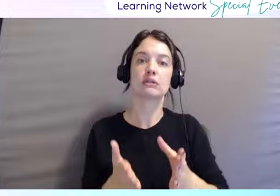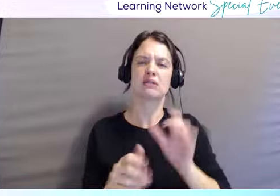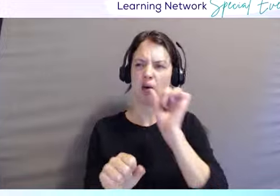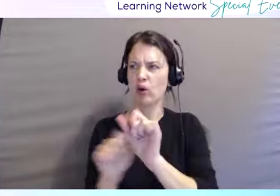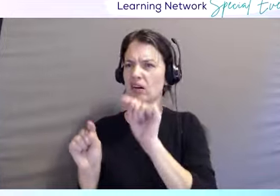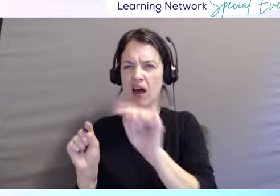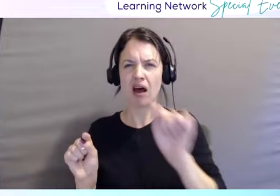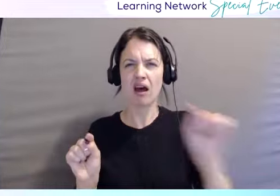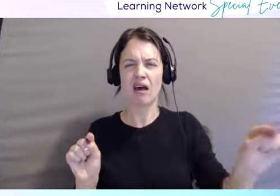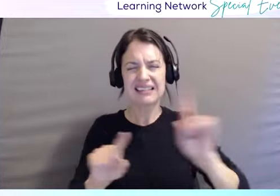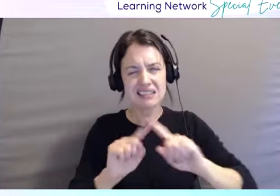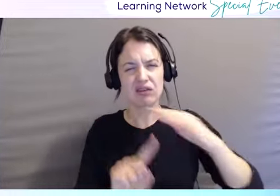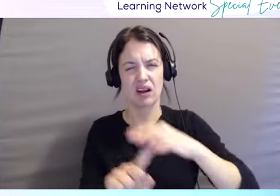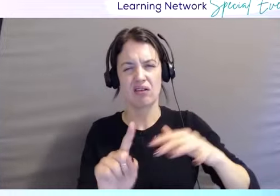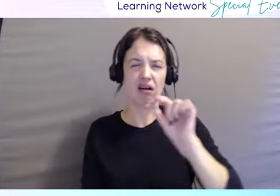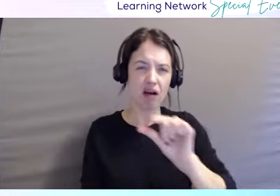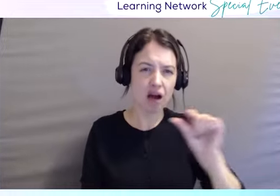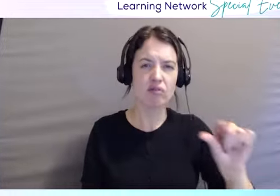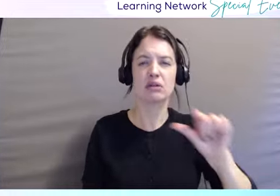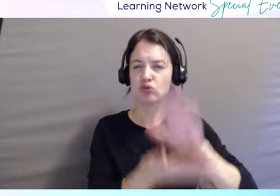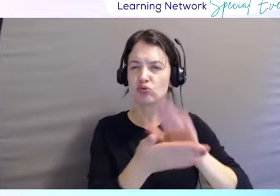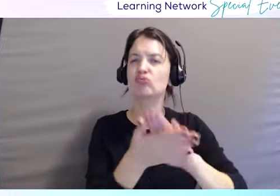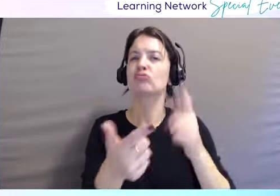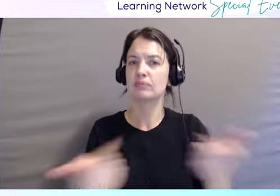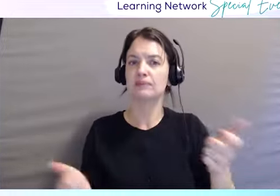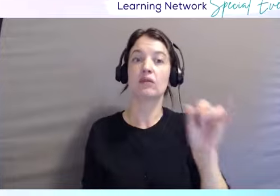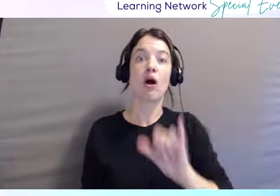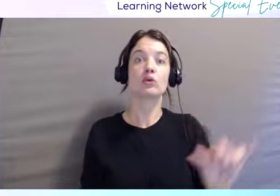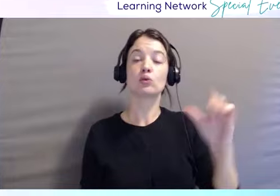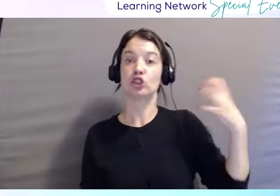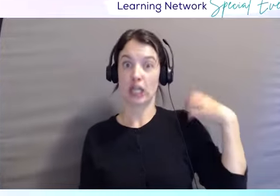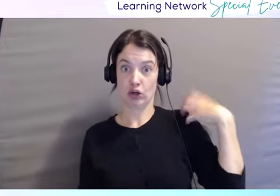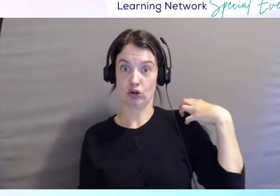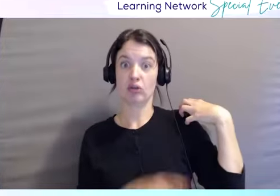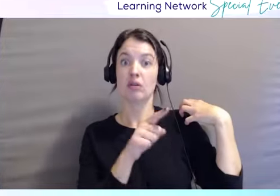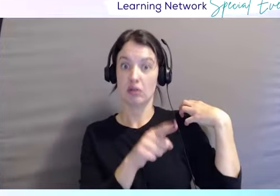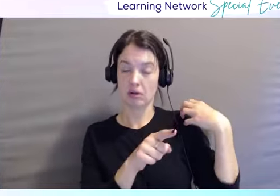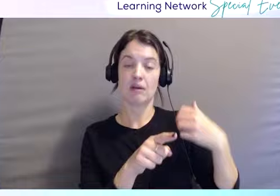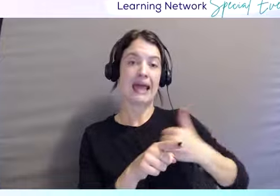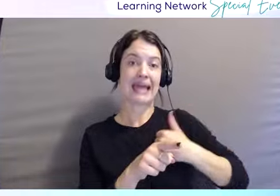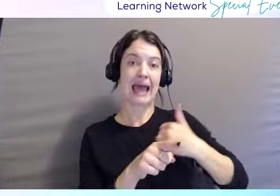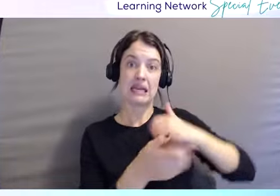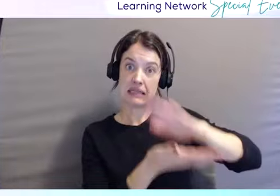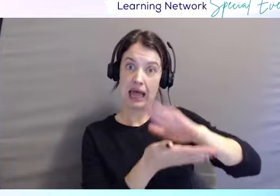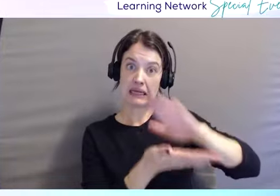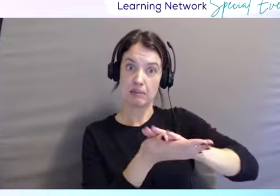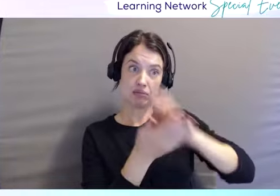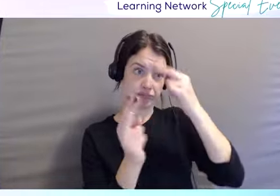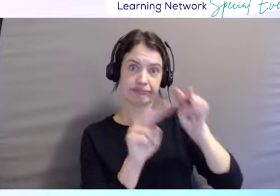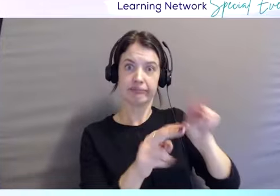academia. She was appointed chair of Health Canada's Scientific Advisory Committee on Health Products for Women in 2019. She has